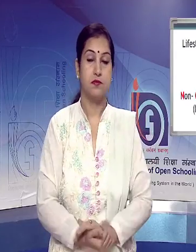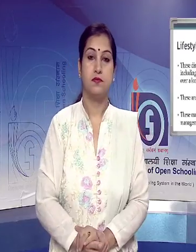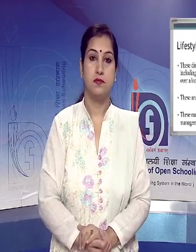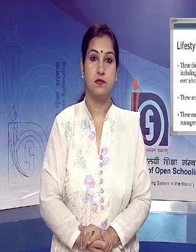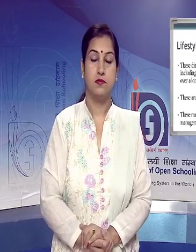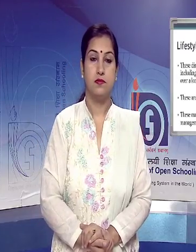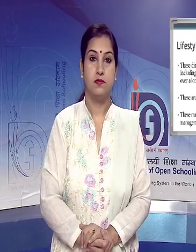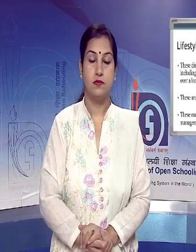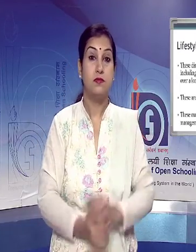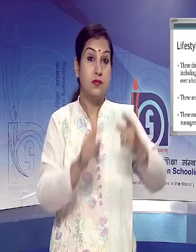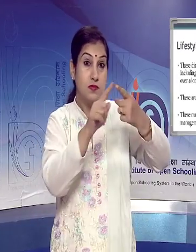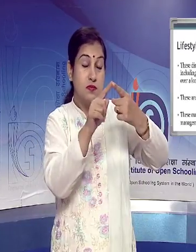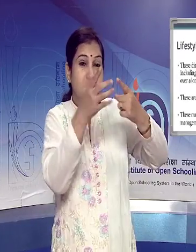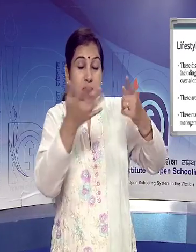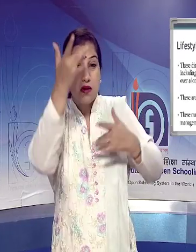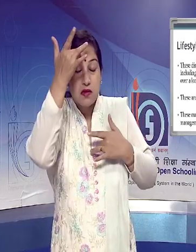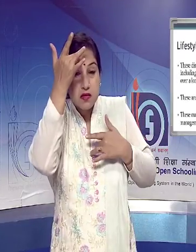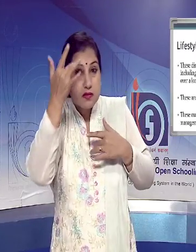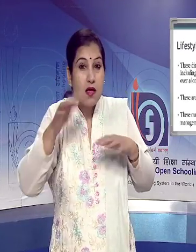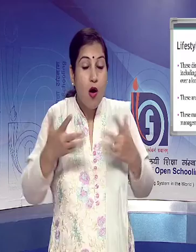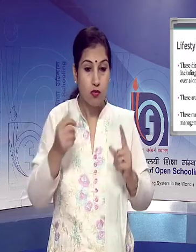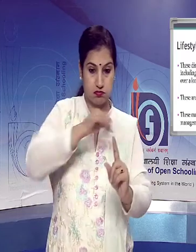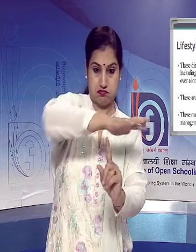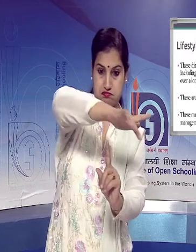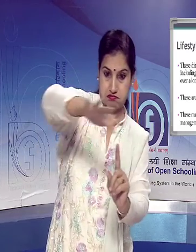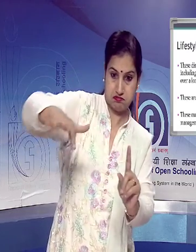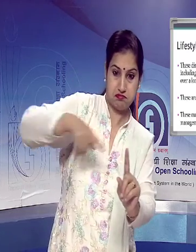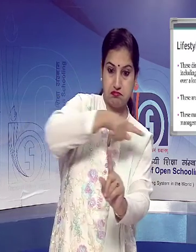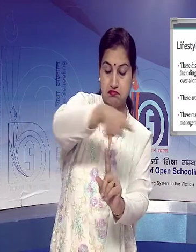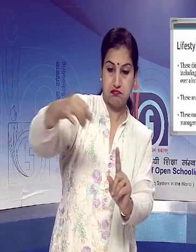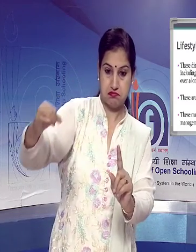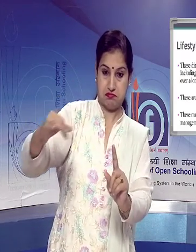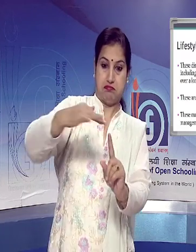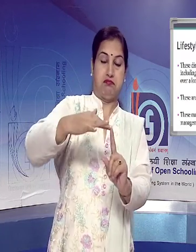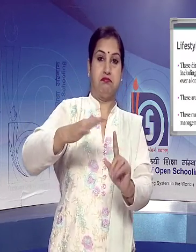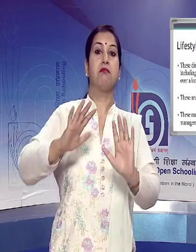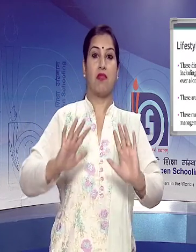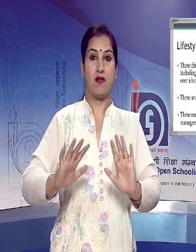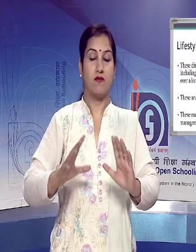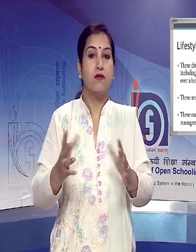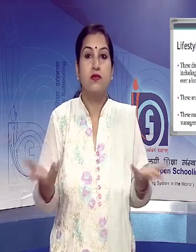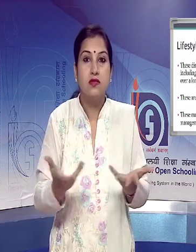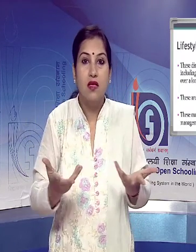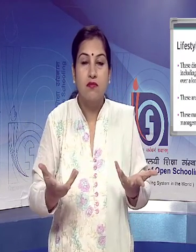These diseases develop by environmental factors, including poor